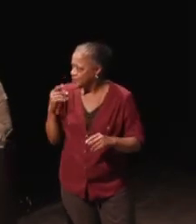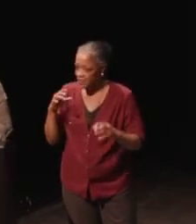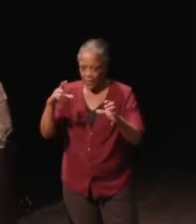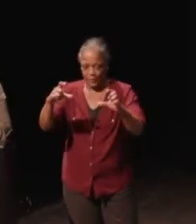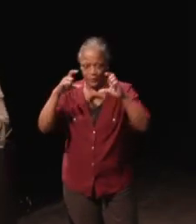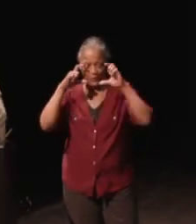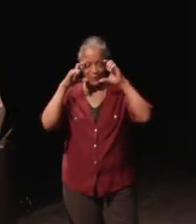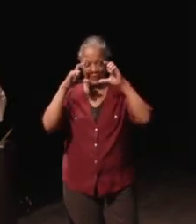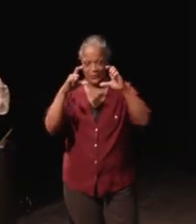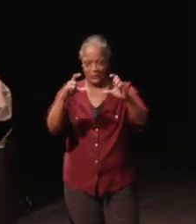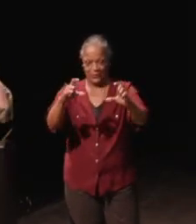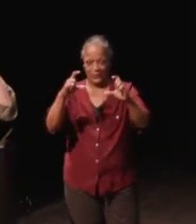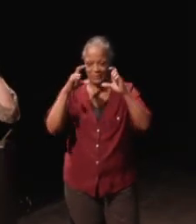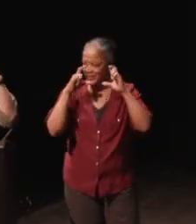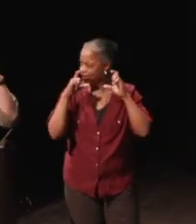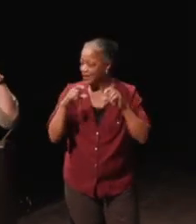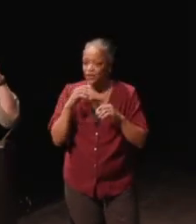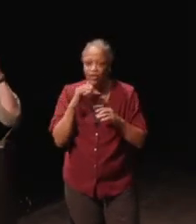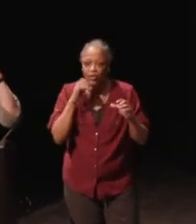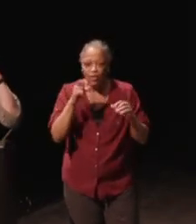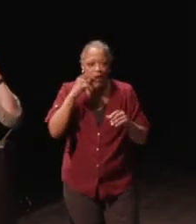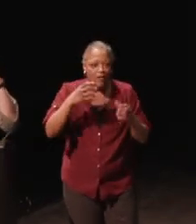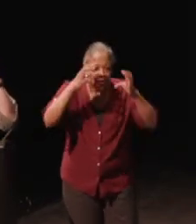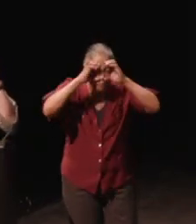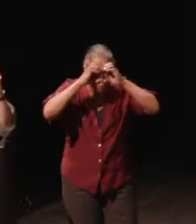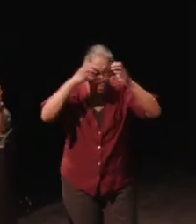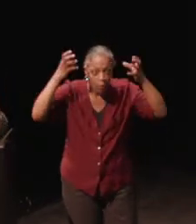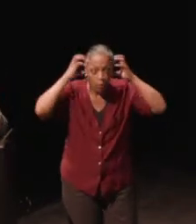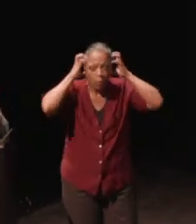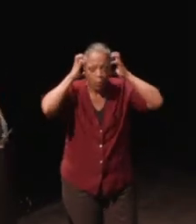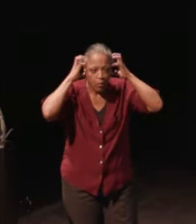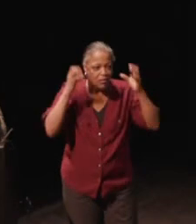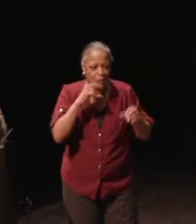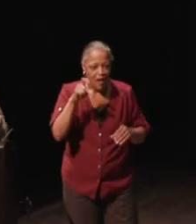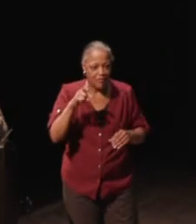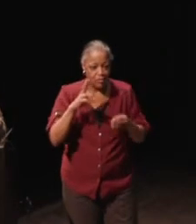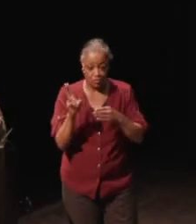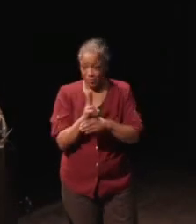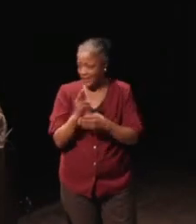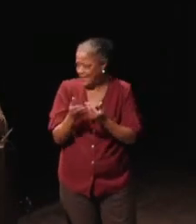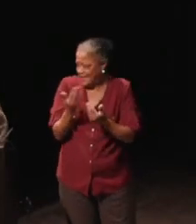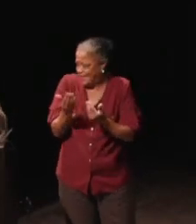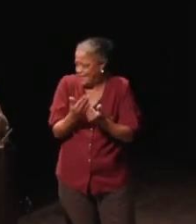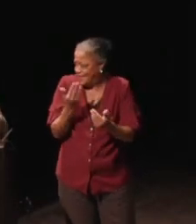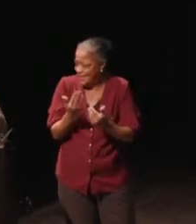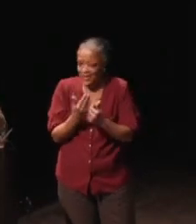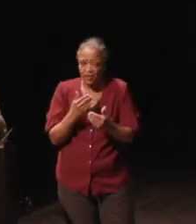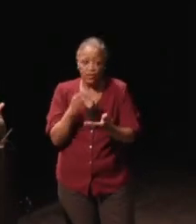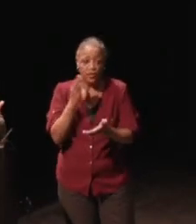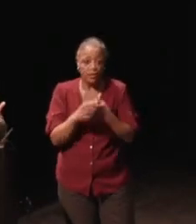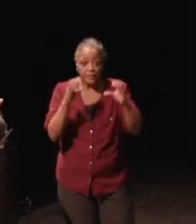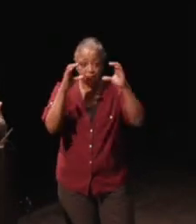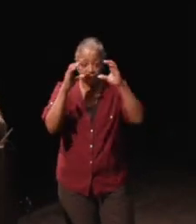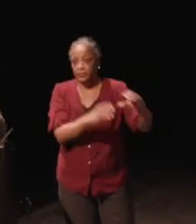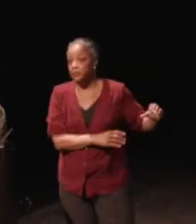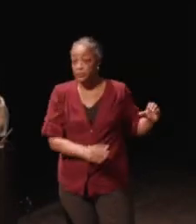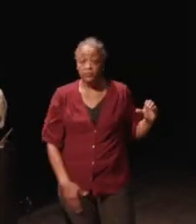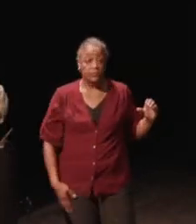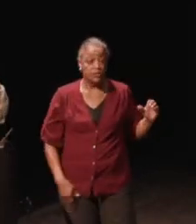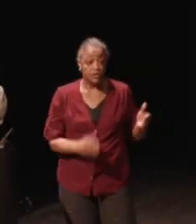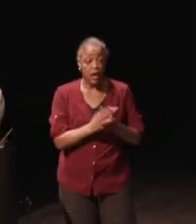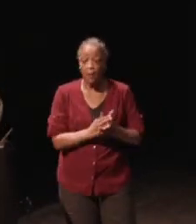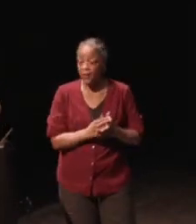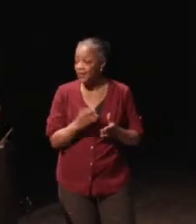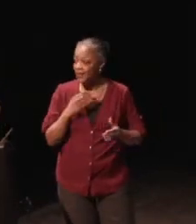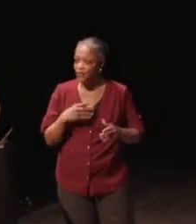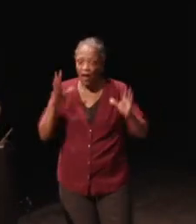you just go like this, and so there's nothing on your head, and there's nothing blocking. It's really easy to stop this, right? And if